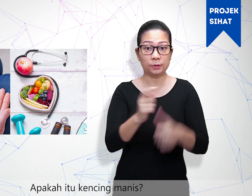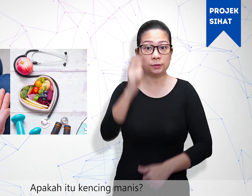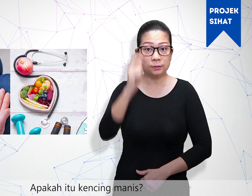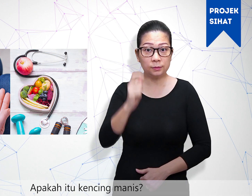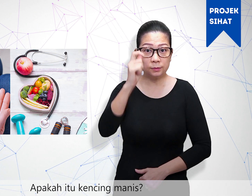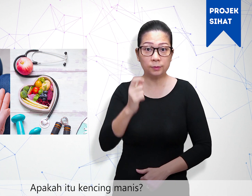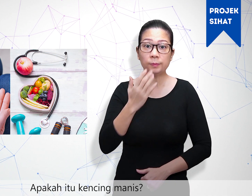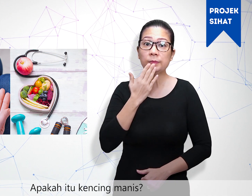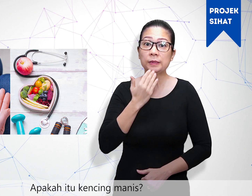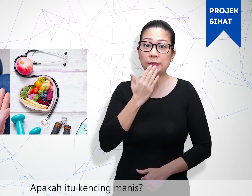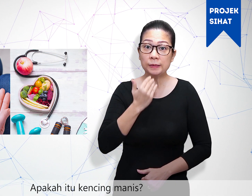Learn what diabetes is,